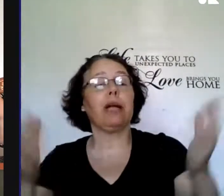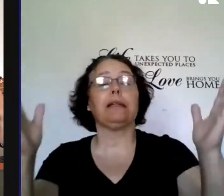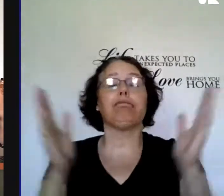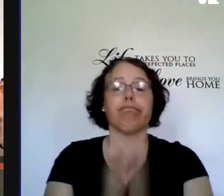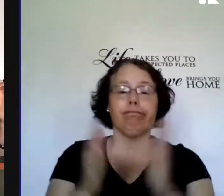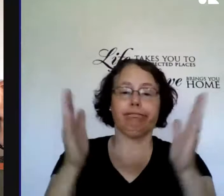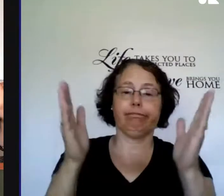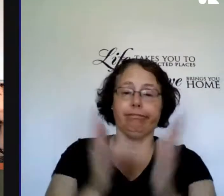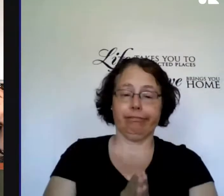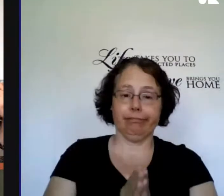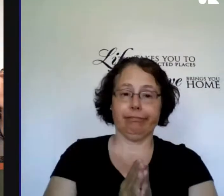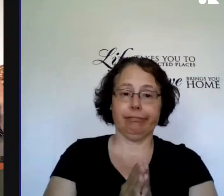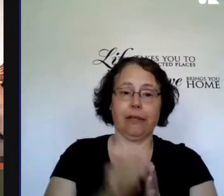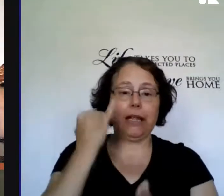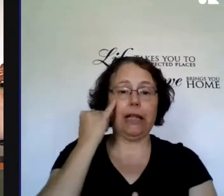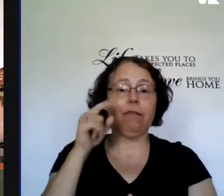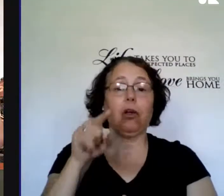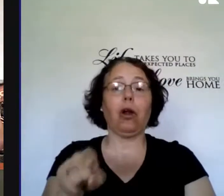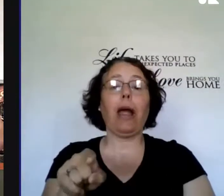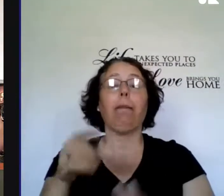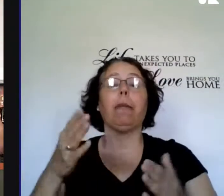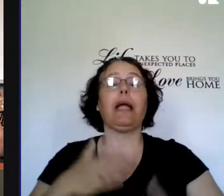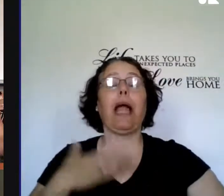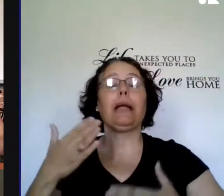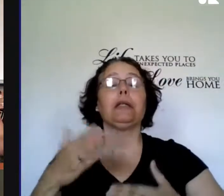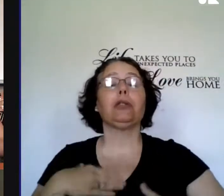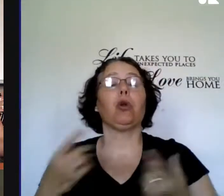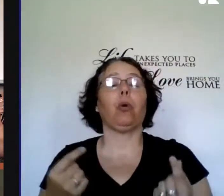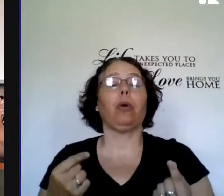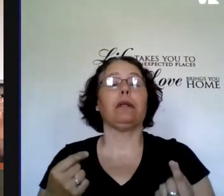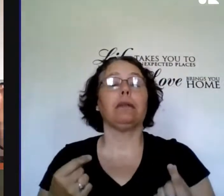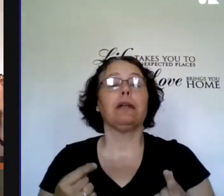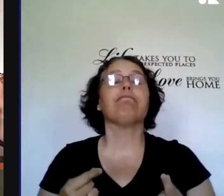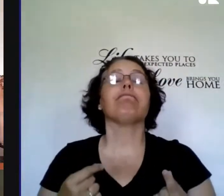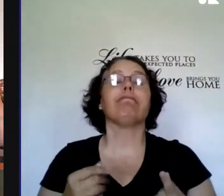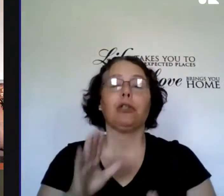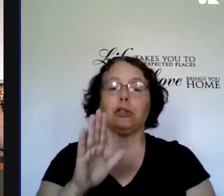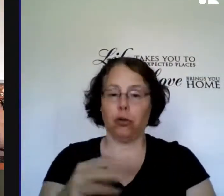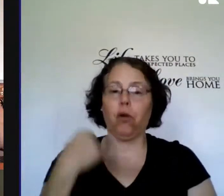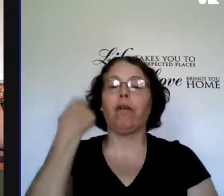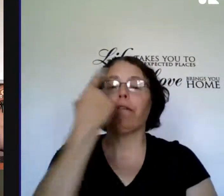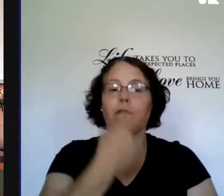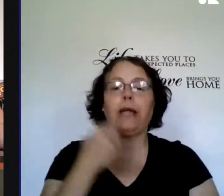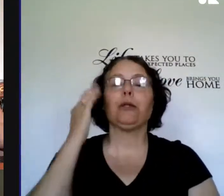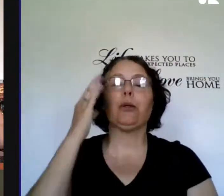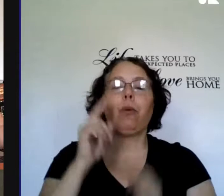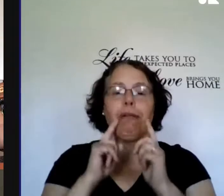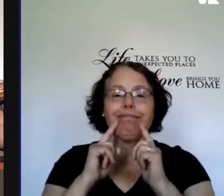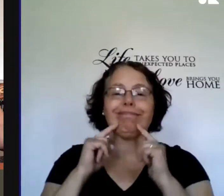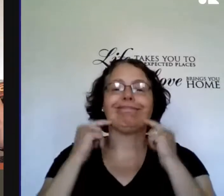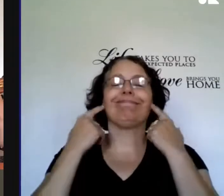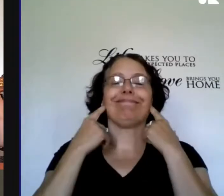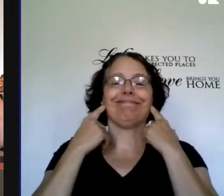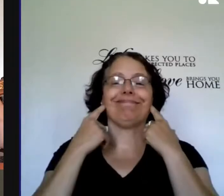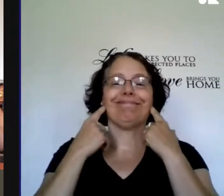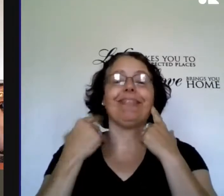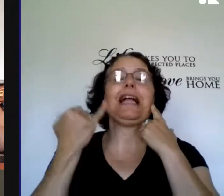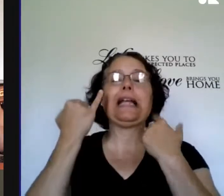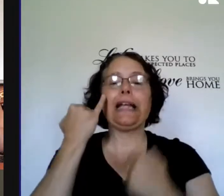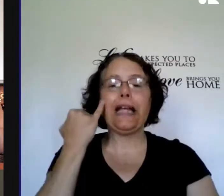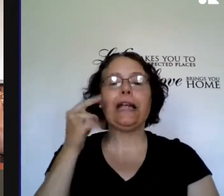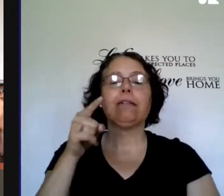your hands. If you're happy and you know it, then your face will surely show it. If